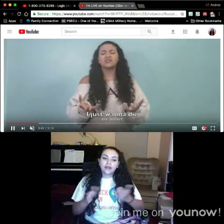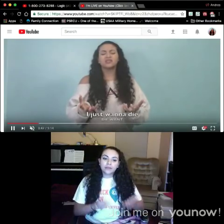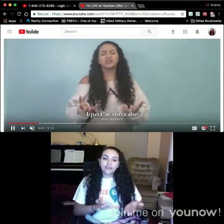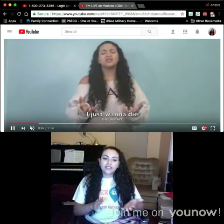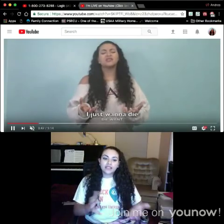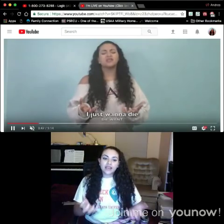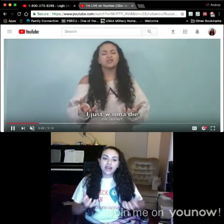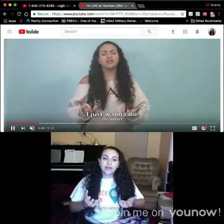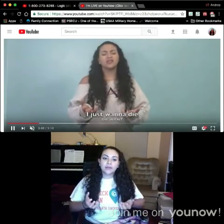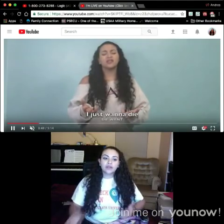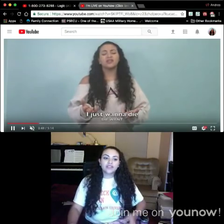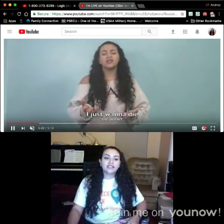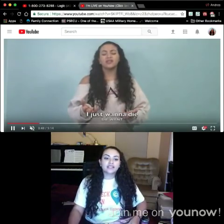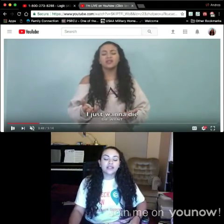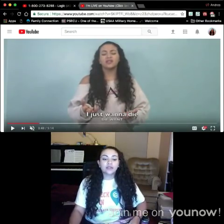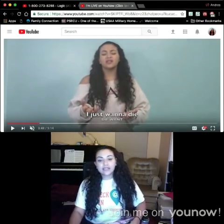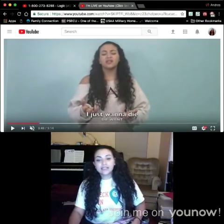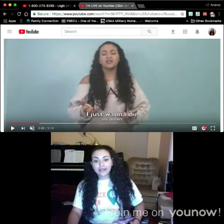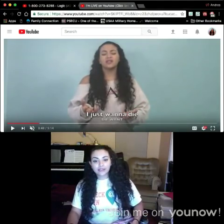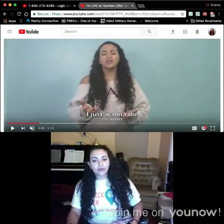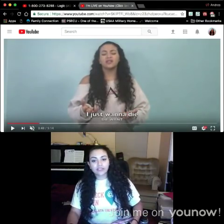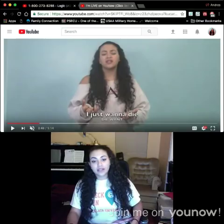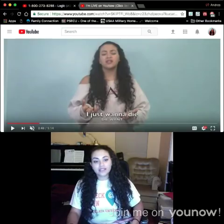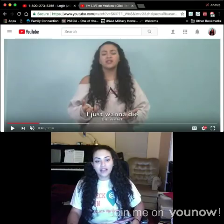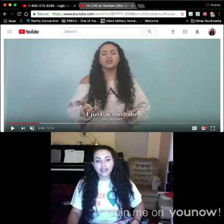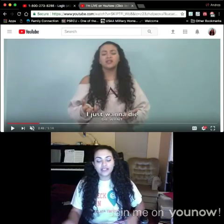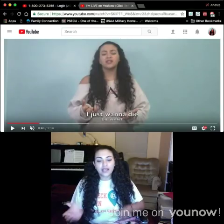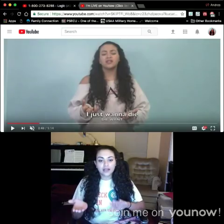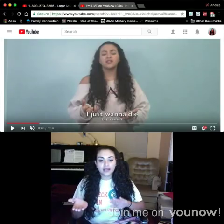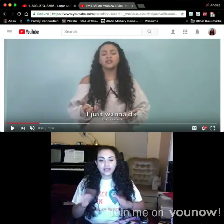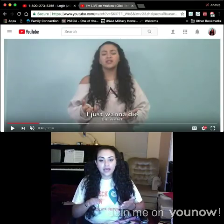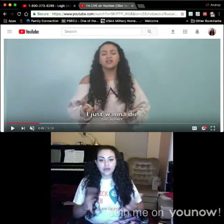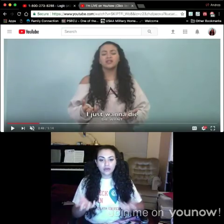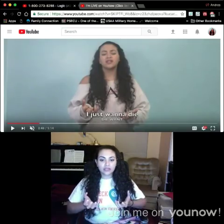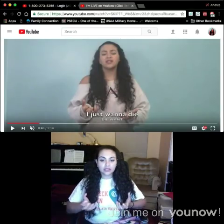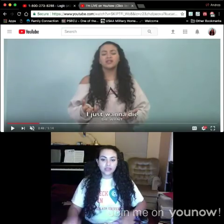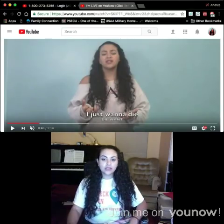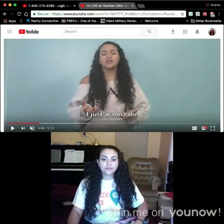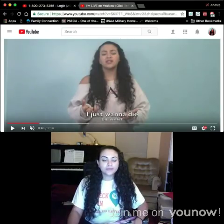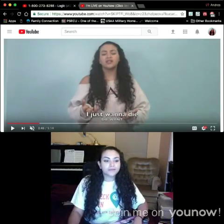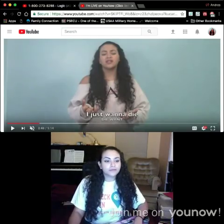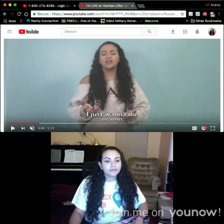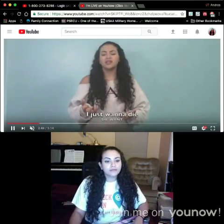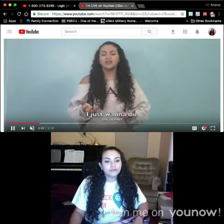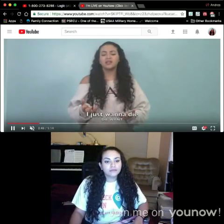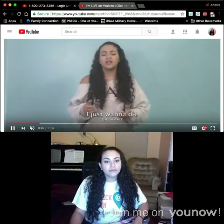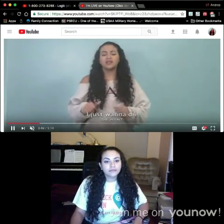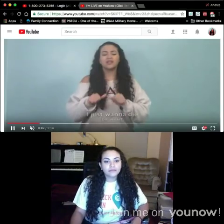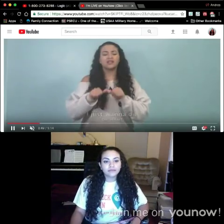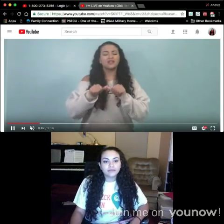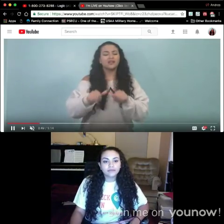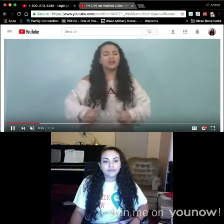Yeah, but the second time they don't say today, so I don't sign today. I just sign die want.